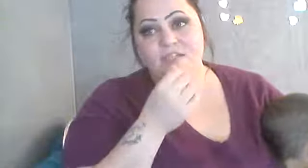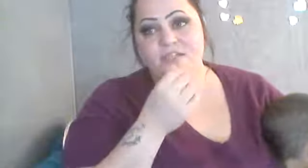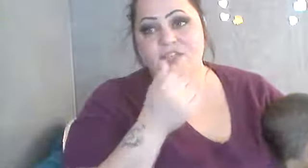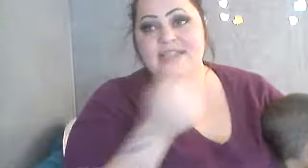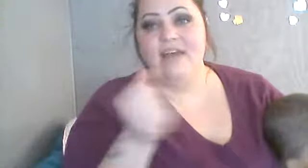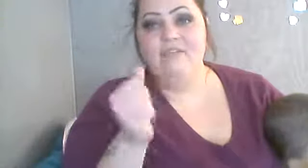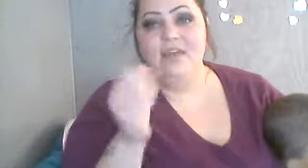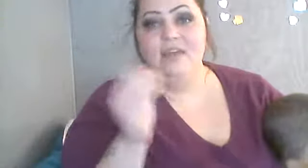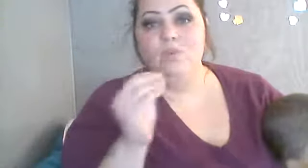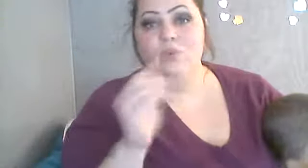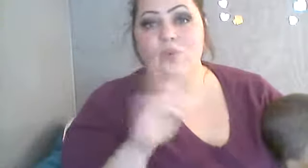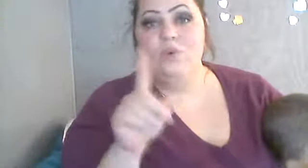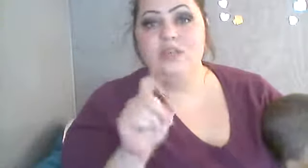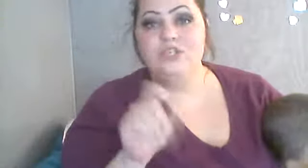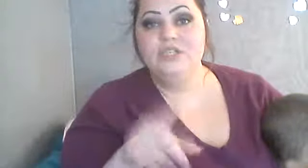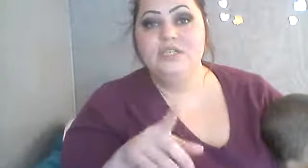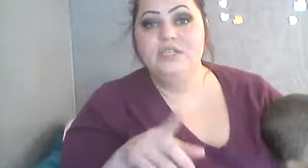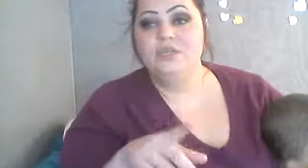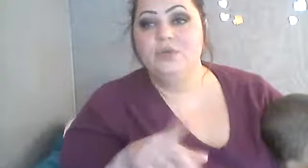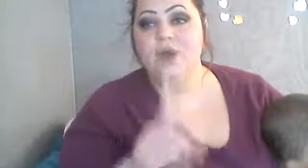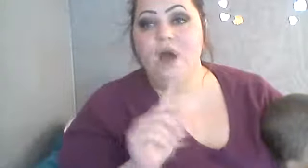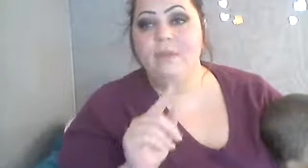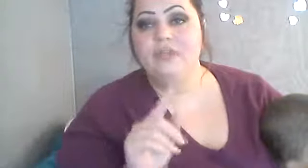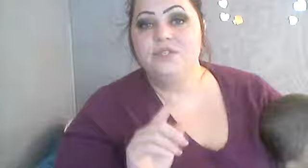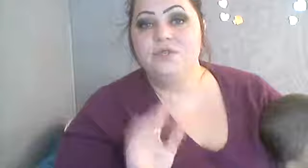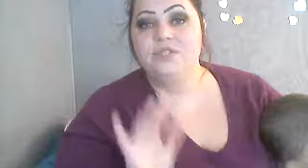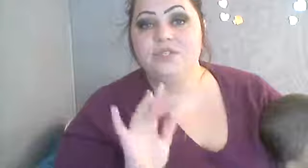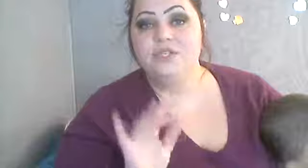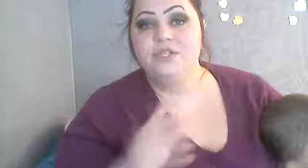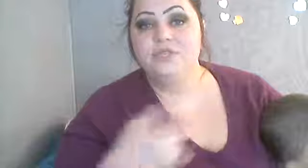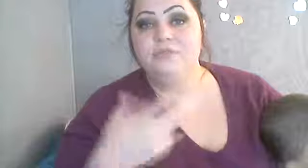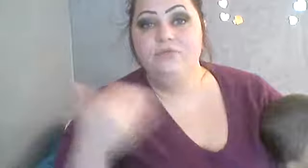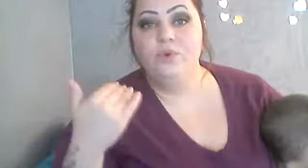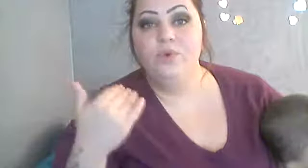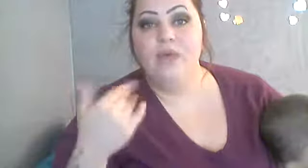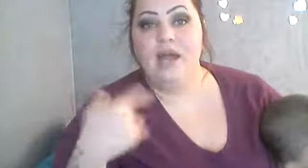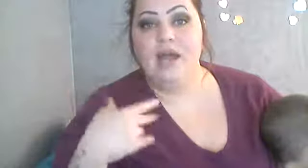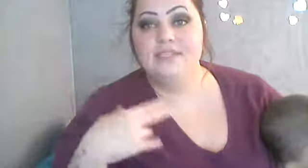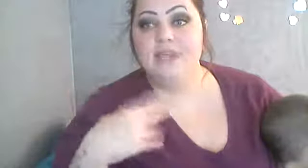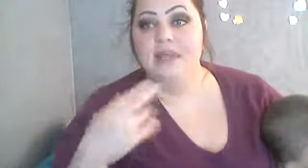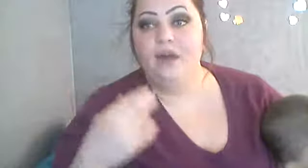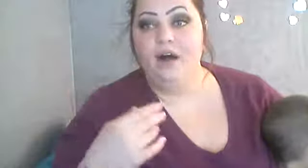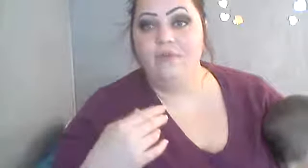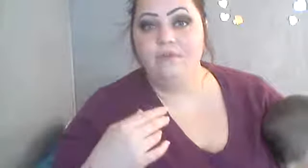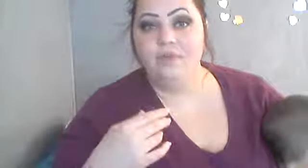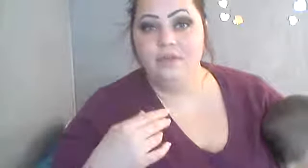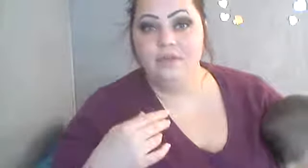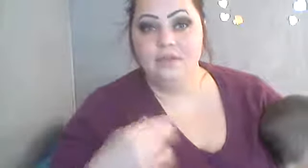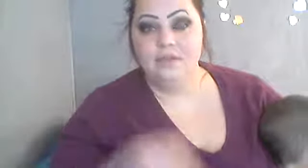Do you guys have any more questions or comments or concerns before I sign off?